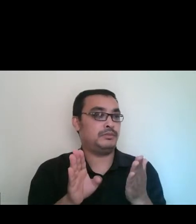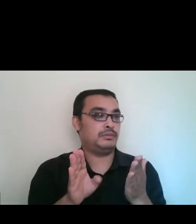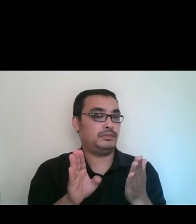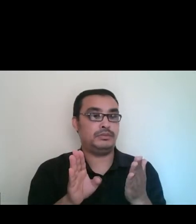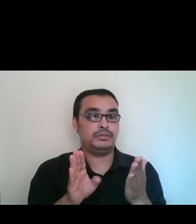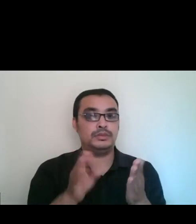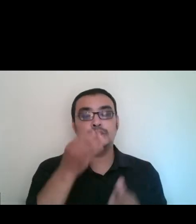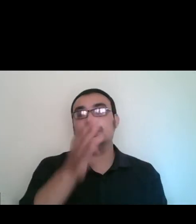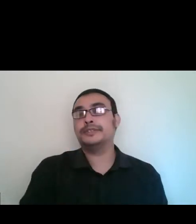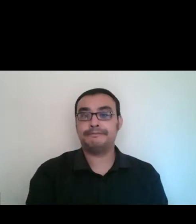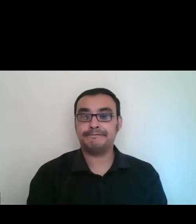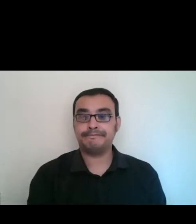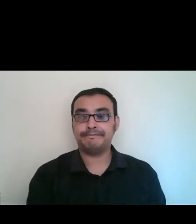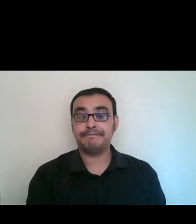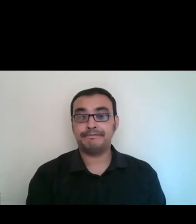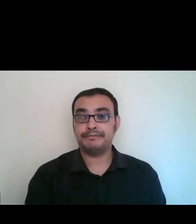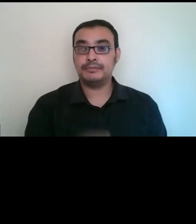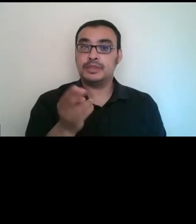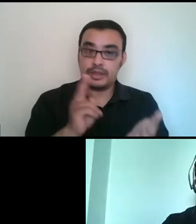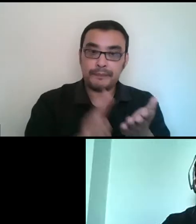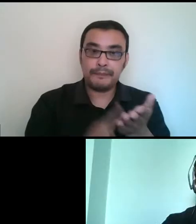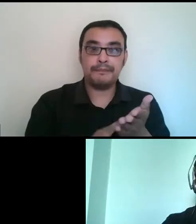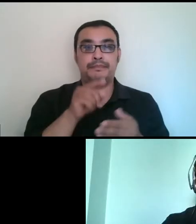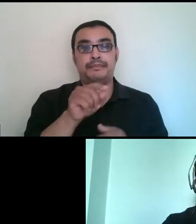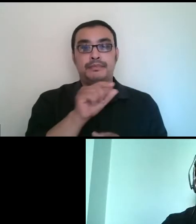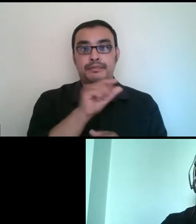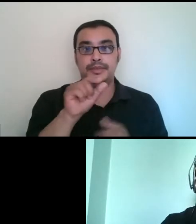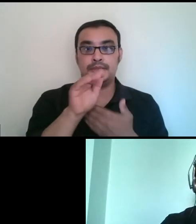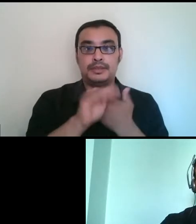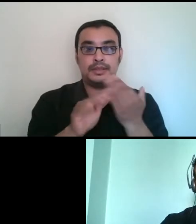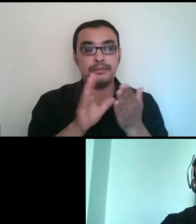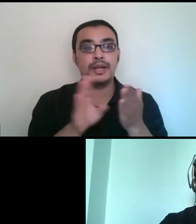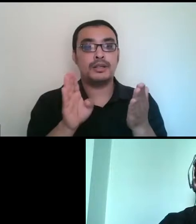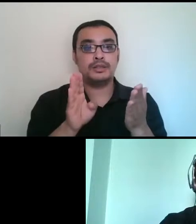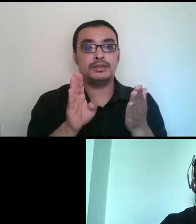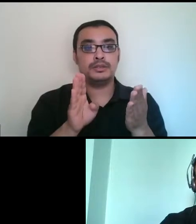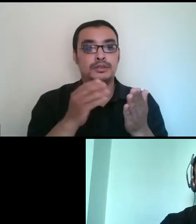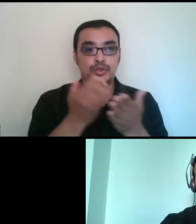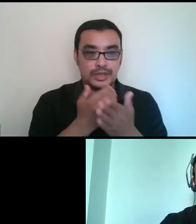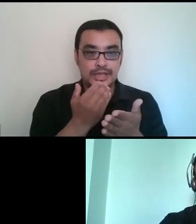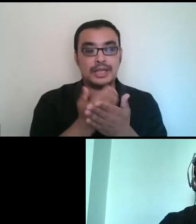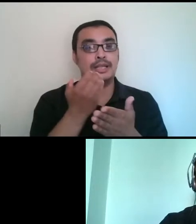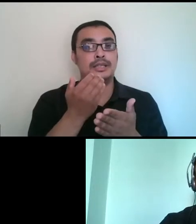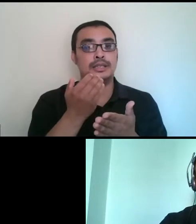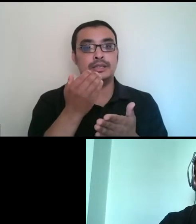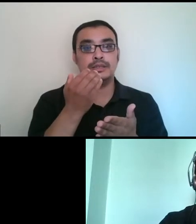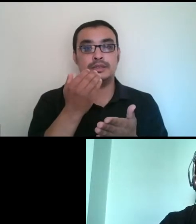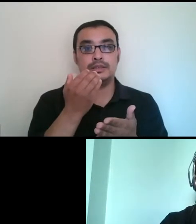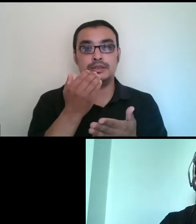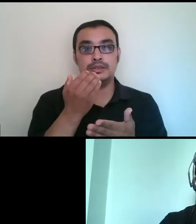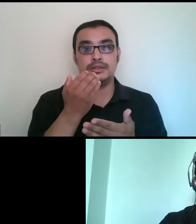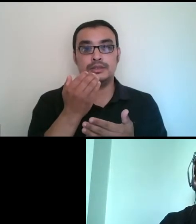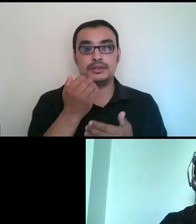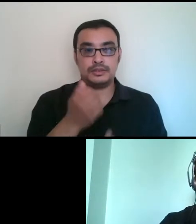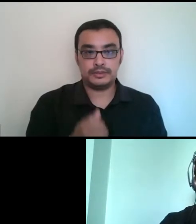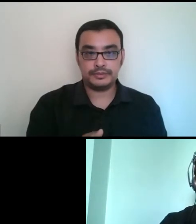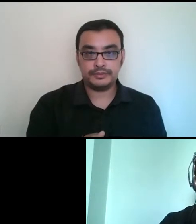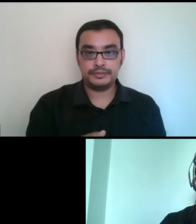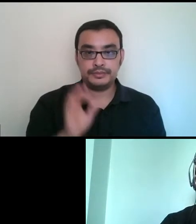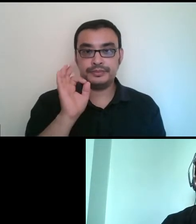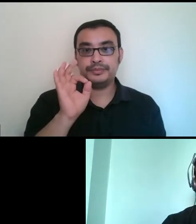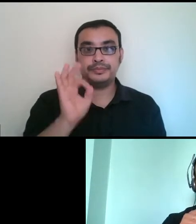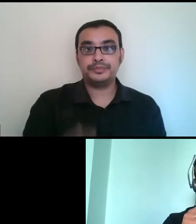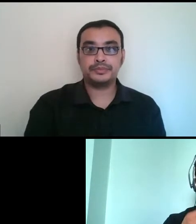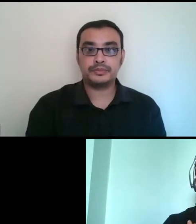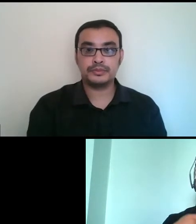situation. Furthermore, as the area supervisor of our organization in Visayas, in which I take part